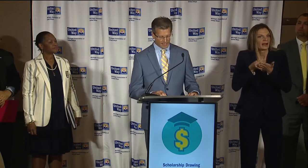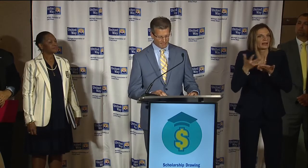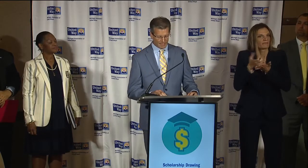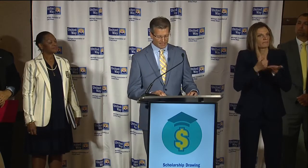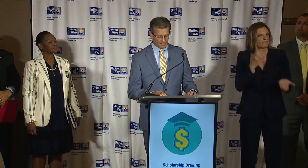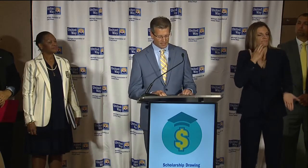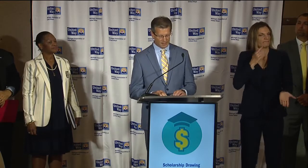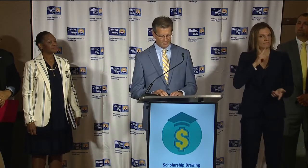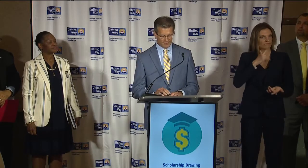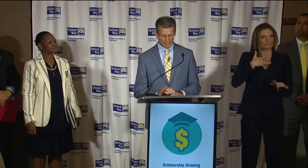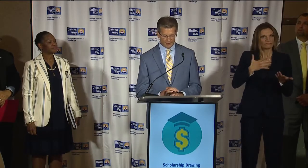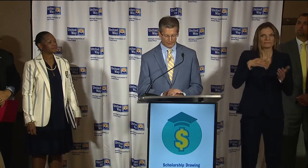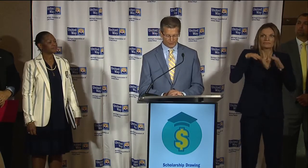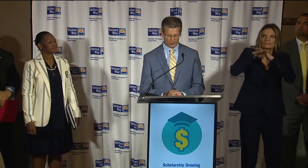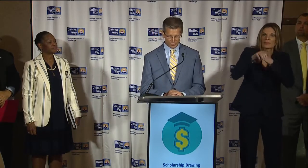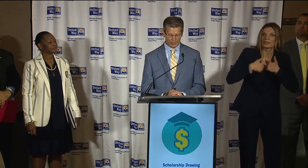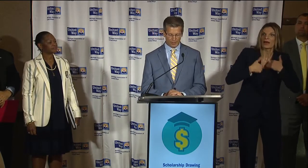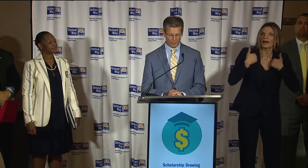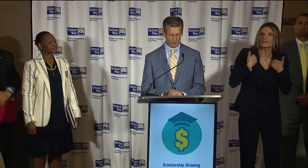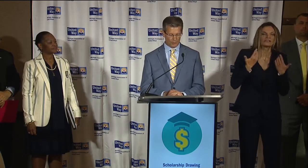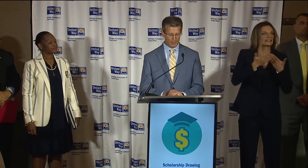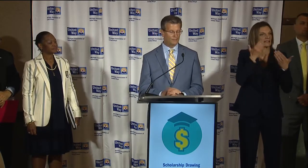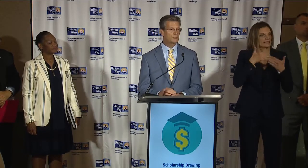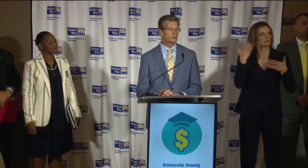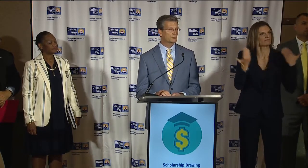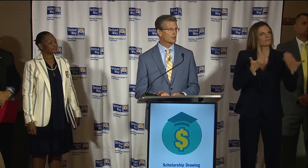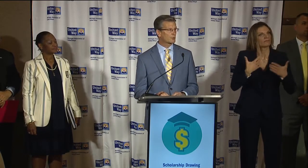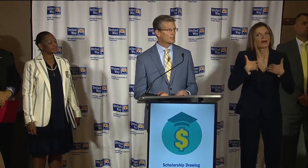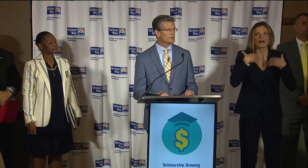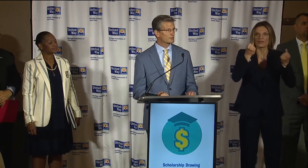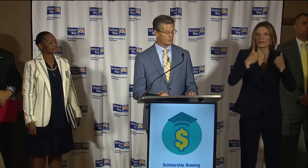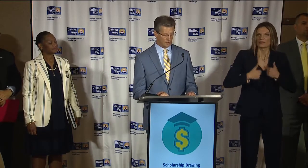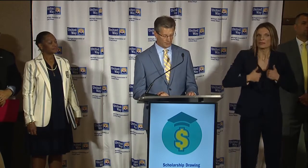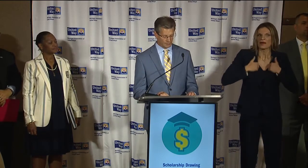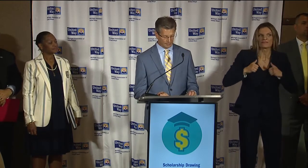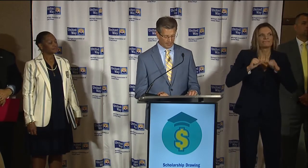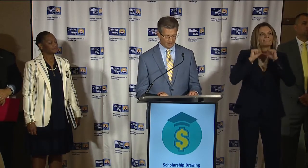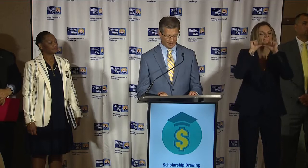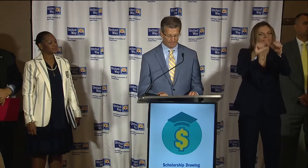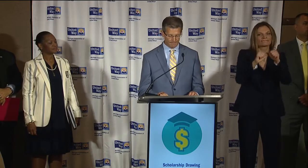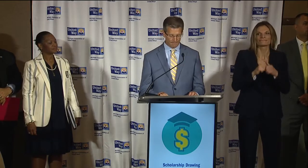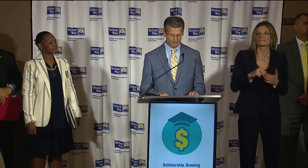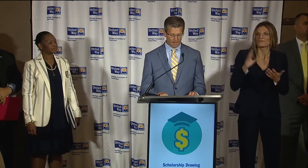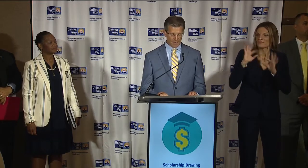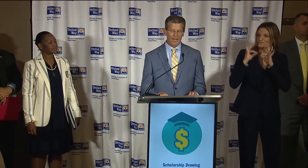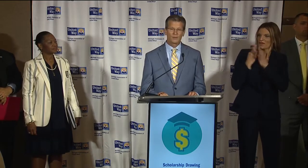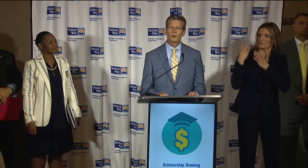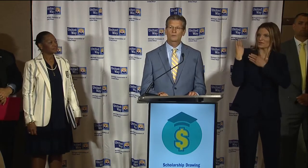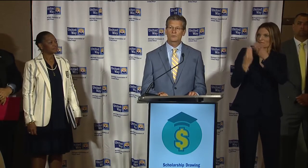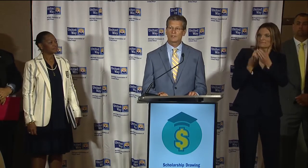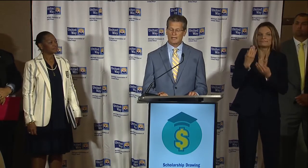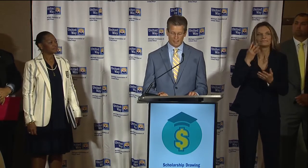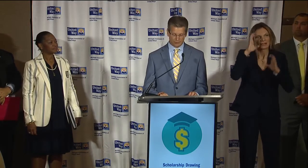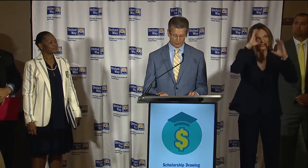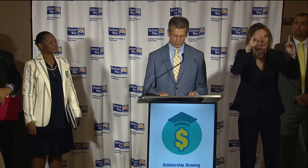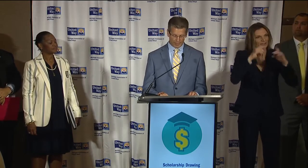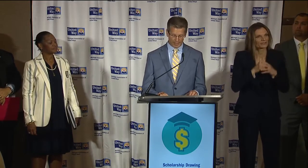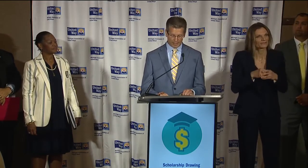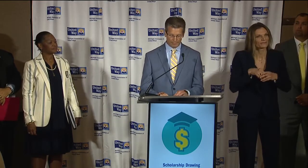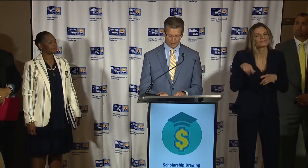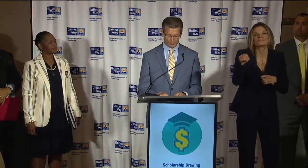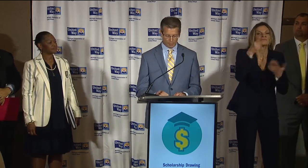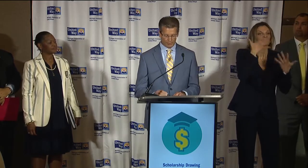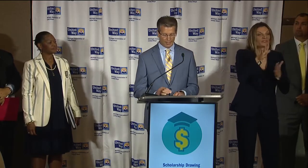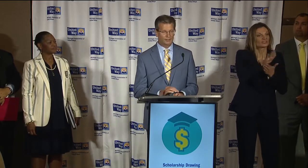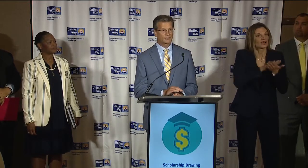on many positive indicators associated with the degree to future generations of their family. And those with a college degree